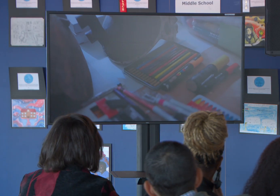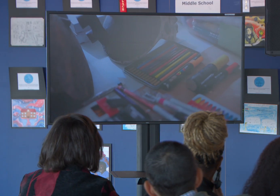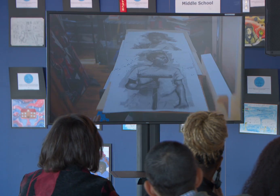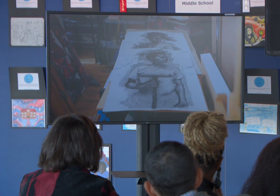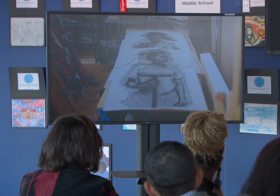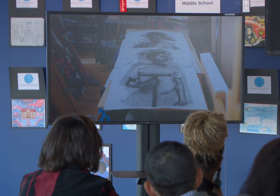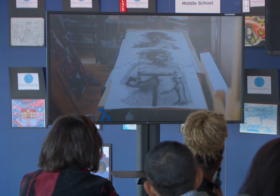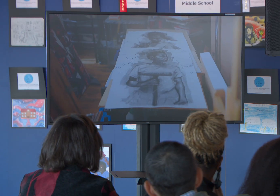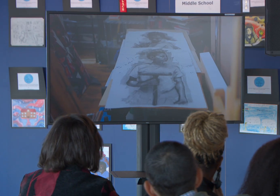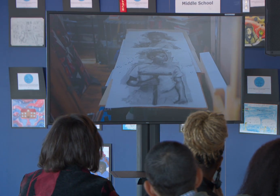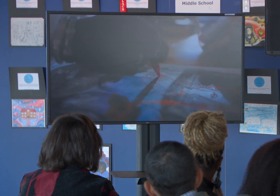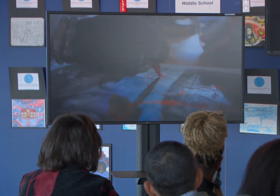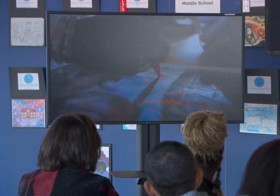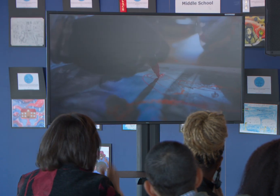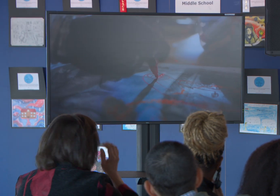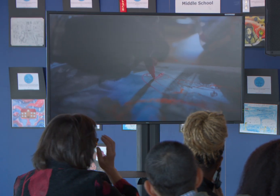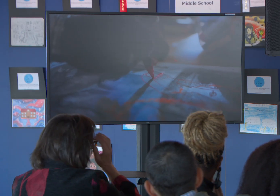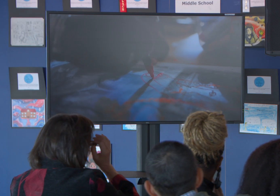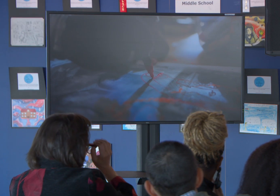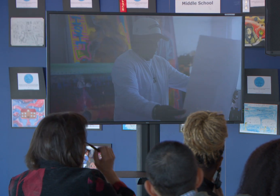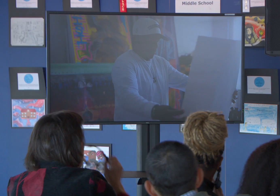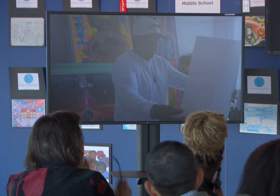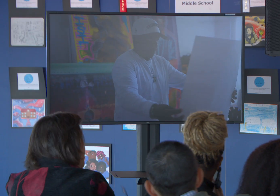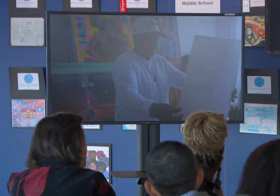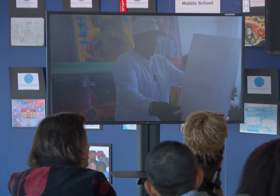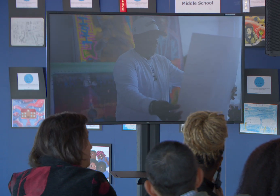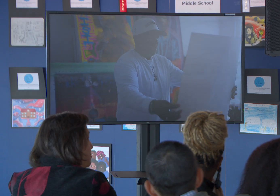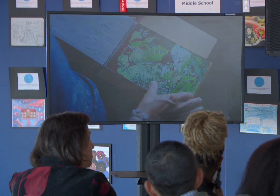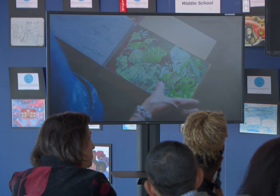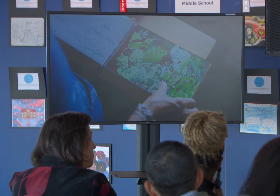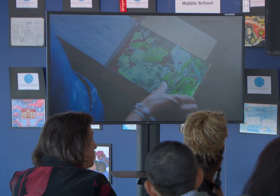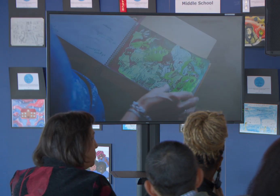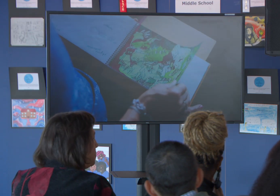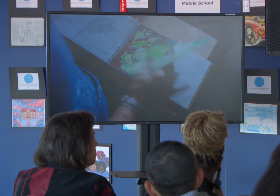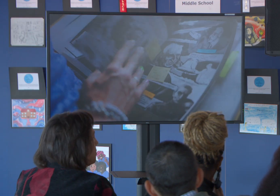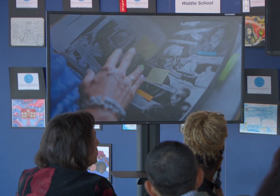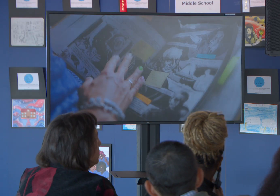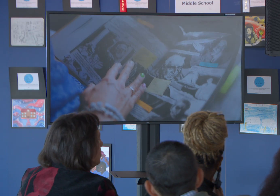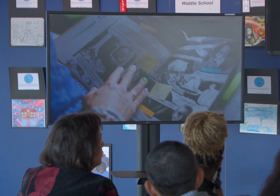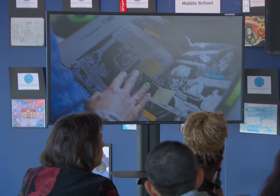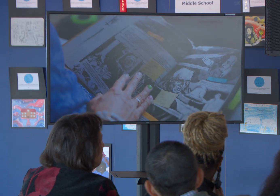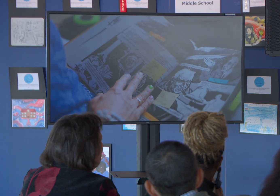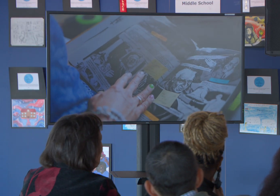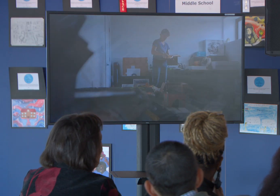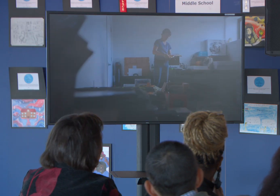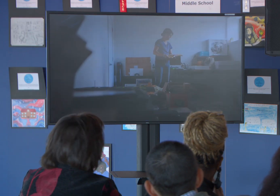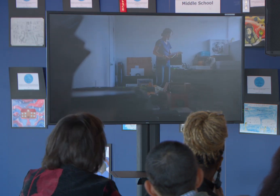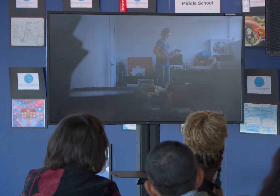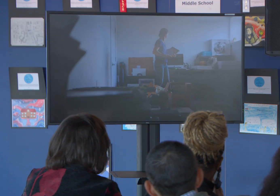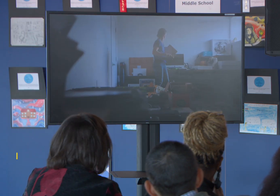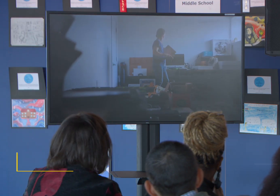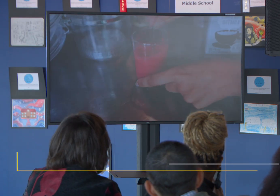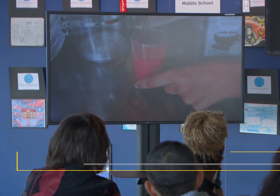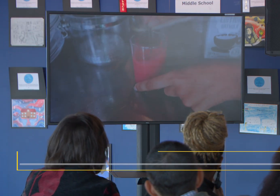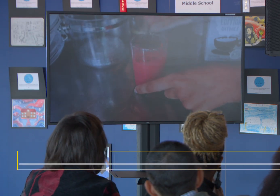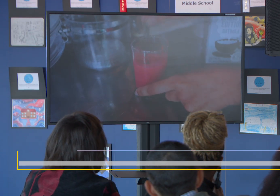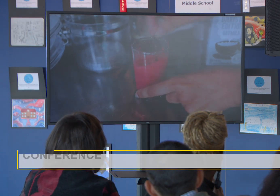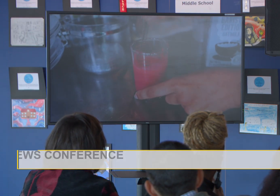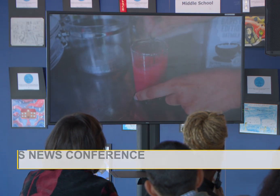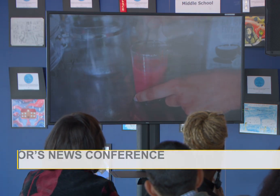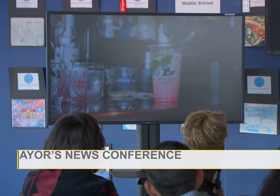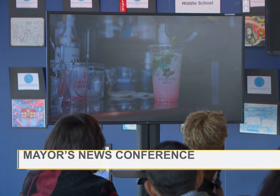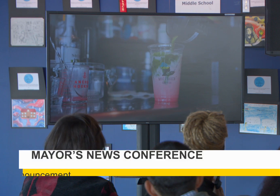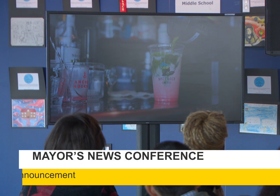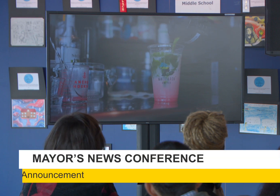we needed a name and a look that matched our bold vision. Create is a verb, it's